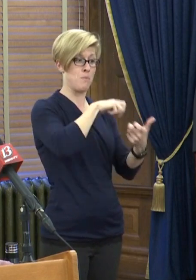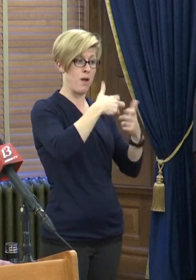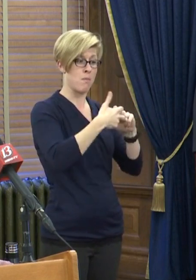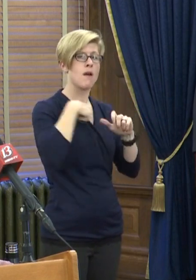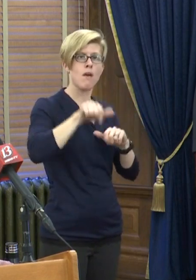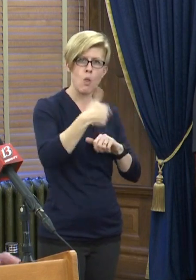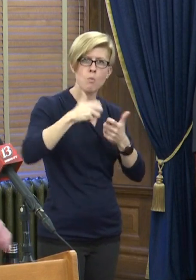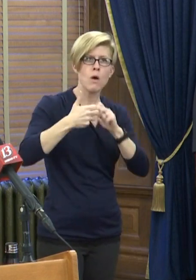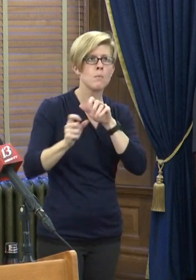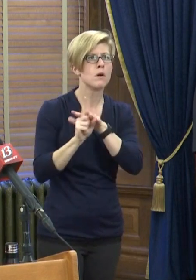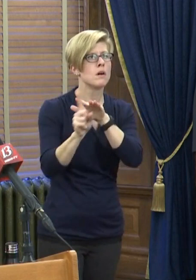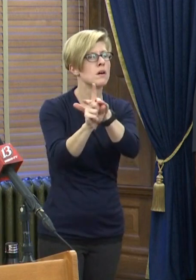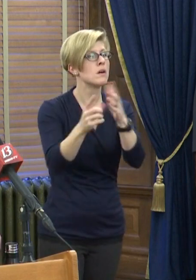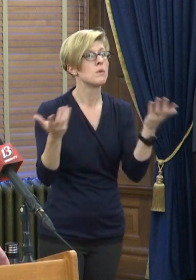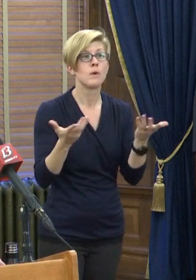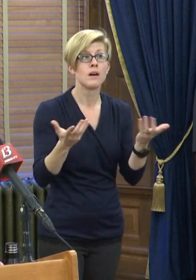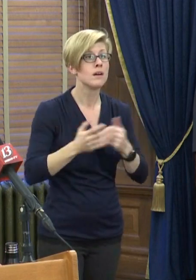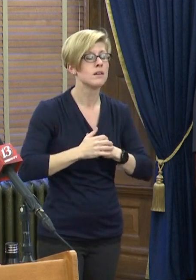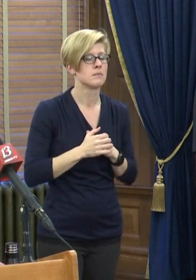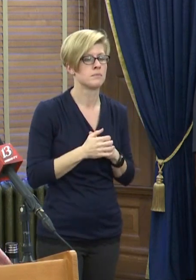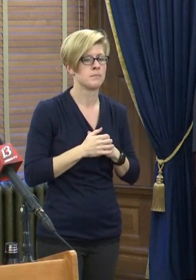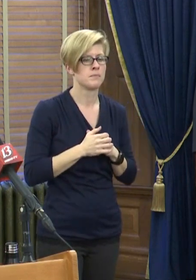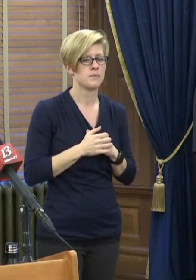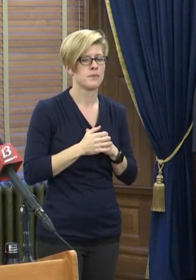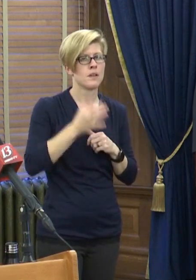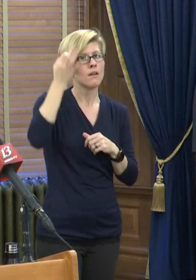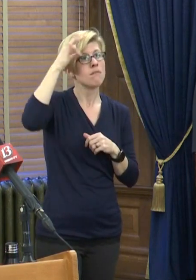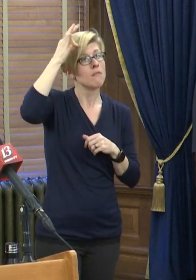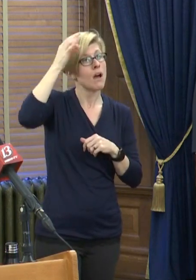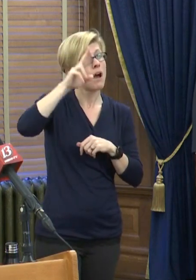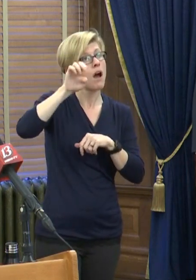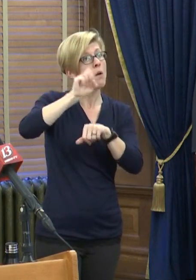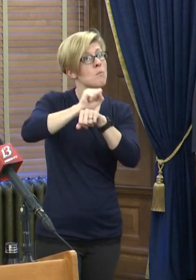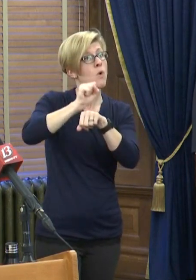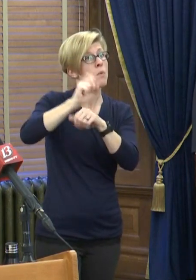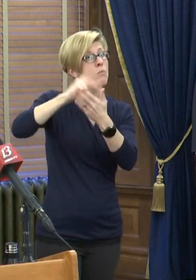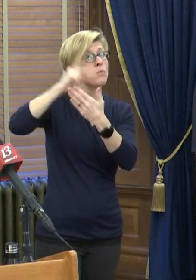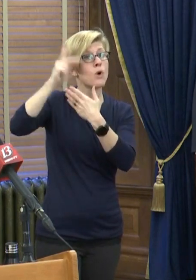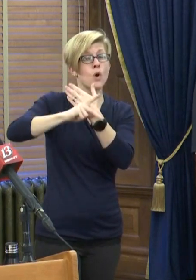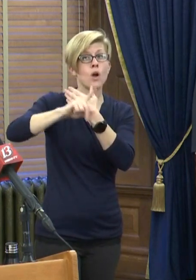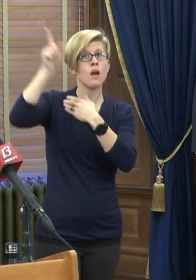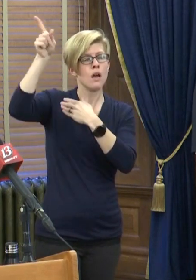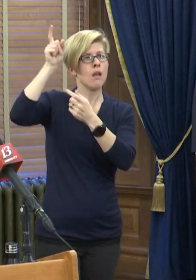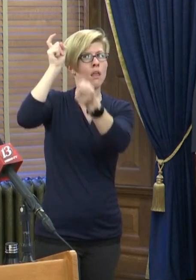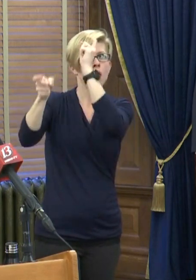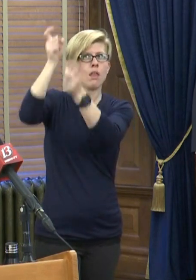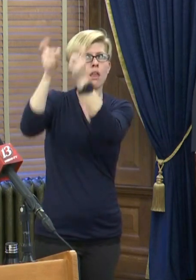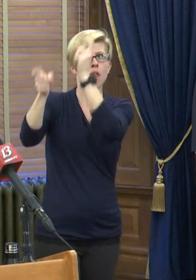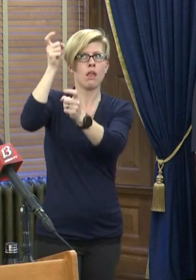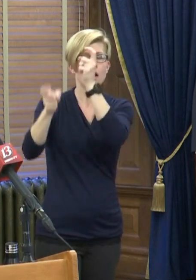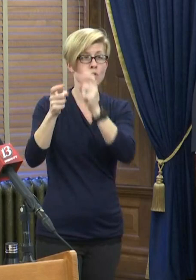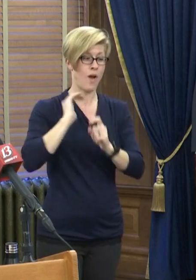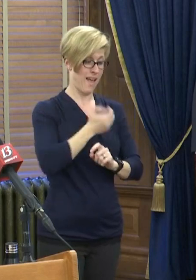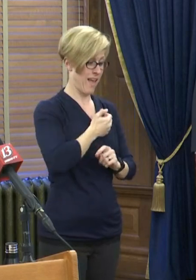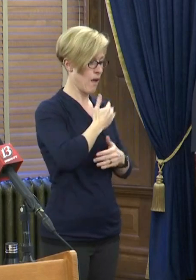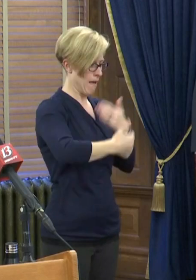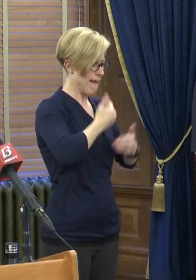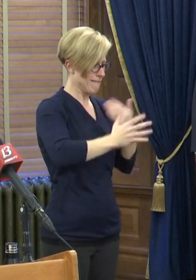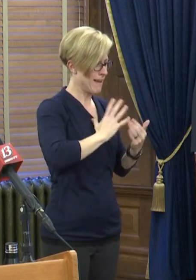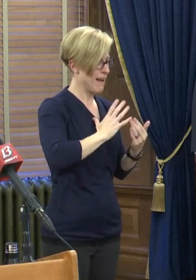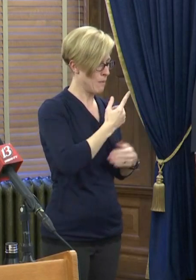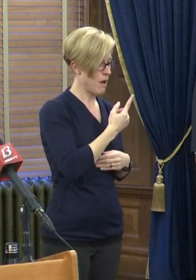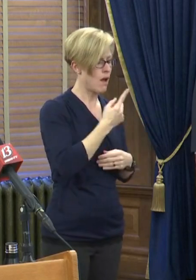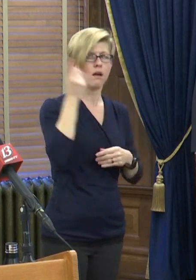hurdles, like the ever-changing federal unemployment programs added on top of our own state program. Prior to